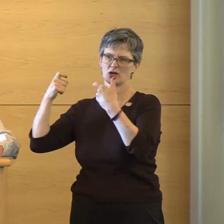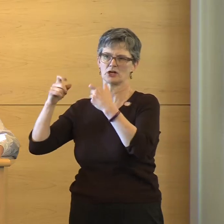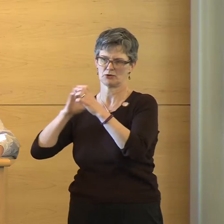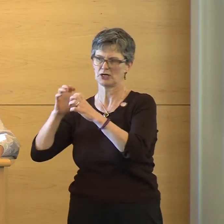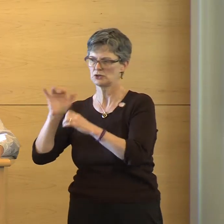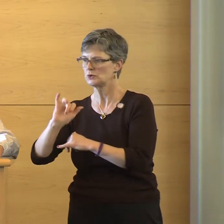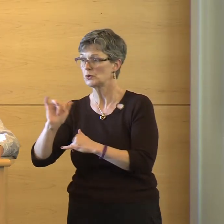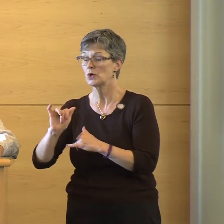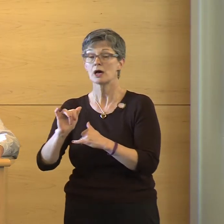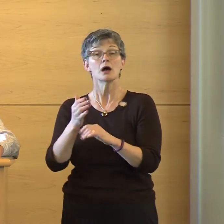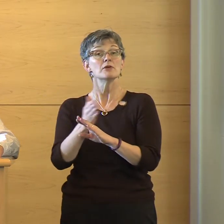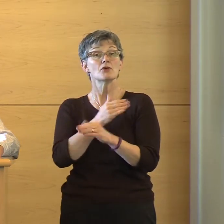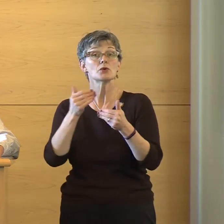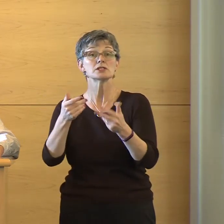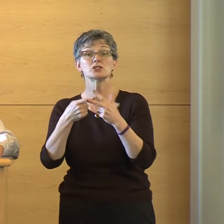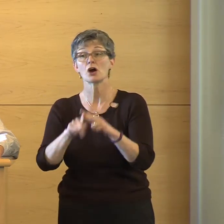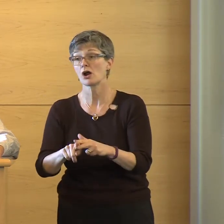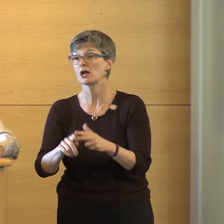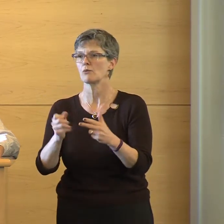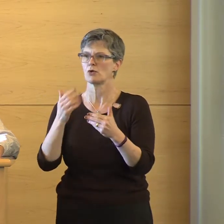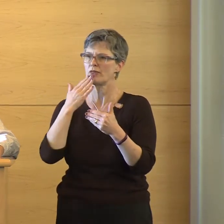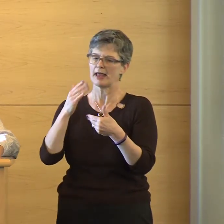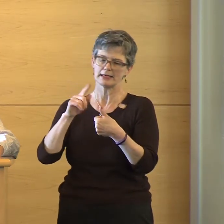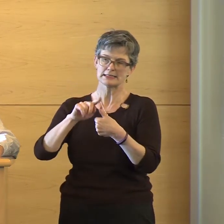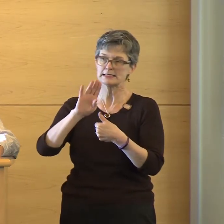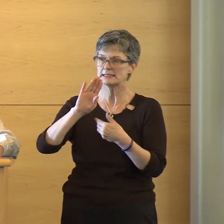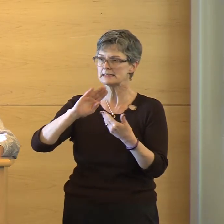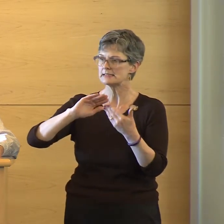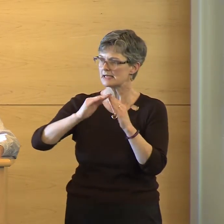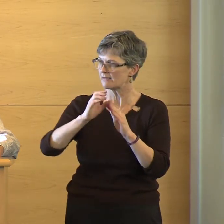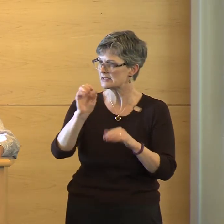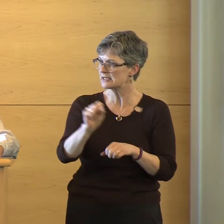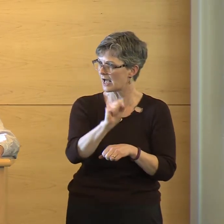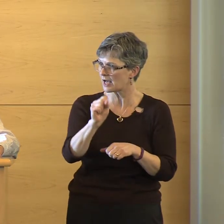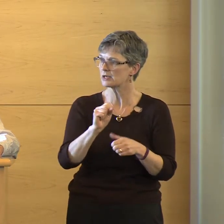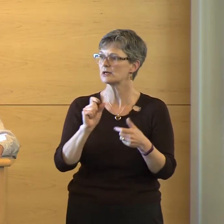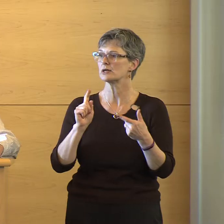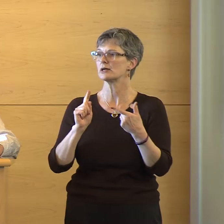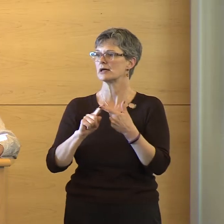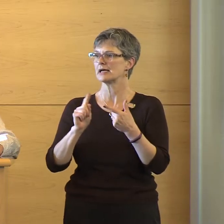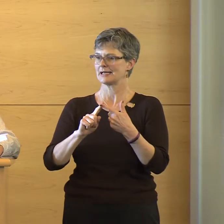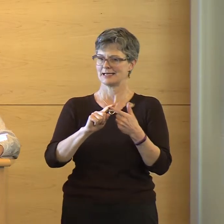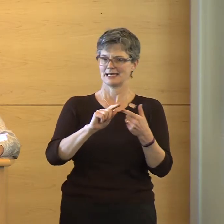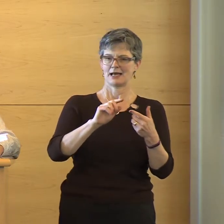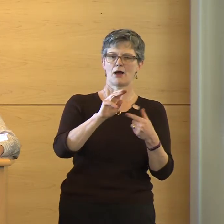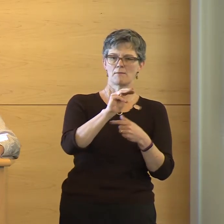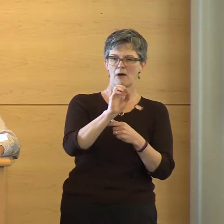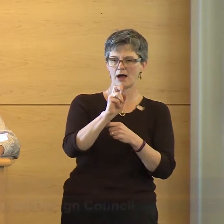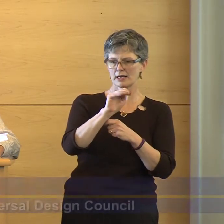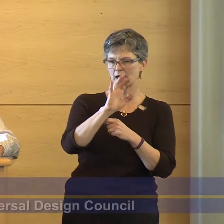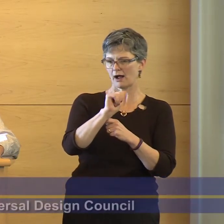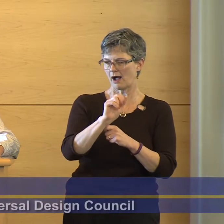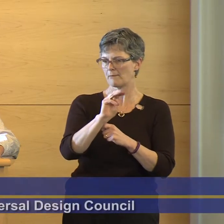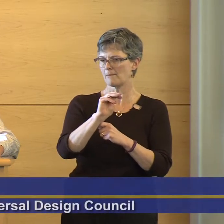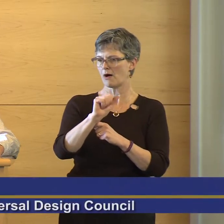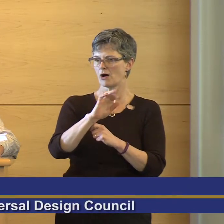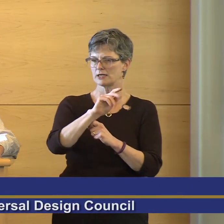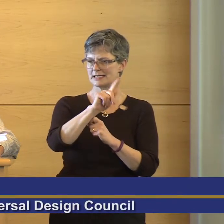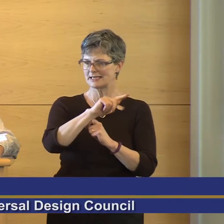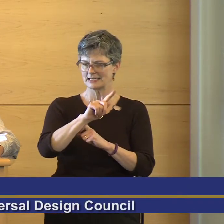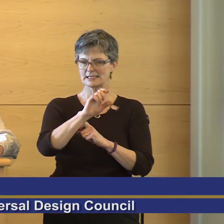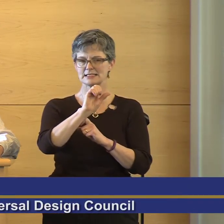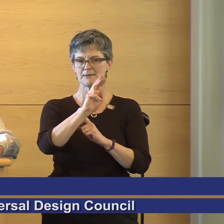that can and are also used in our digital communications, and that's what we're going to talk about today. Before we get started, I want